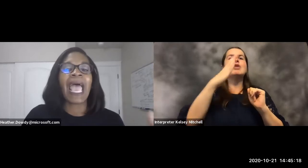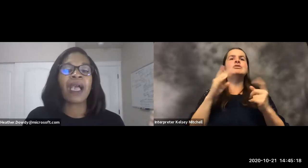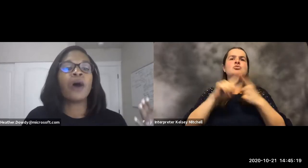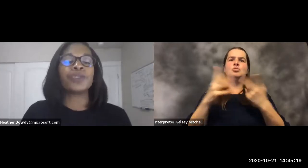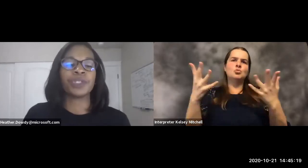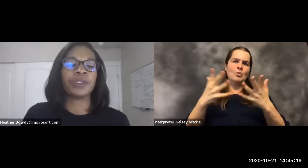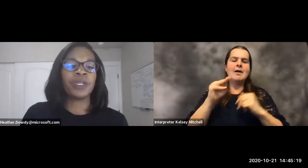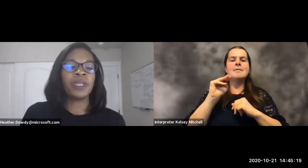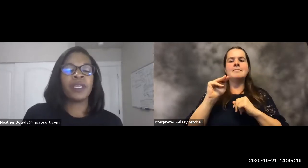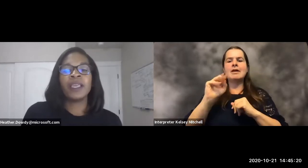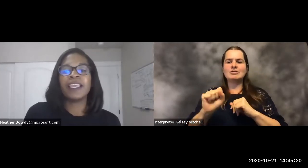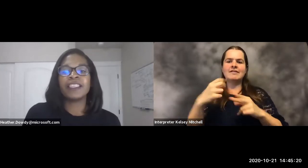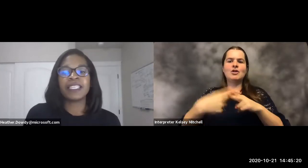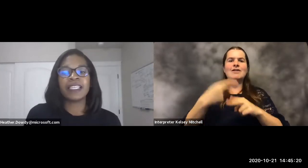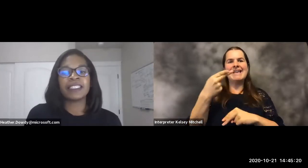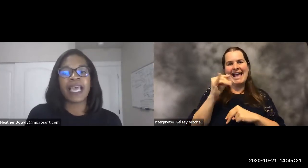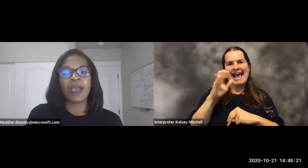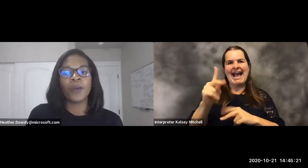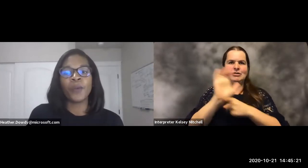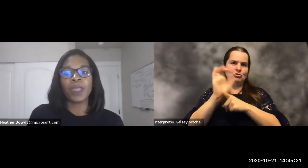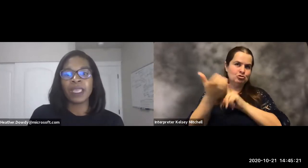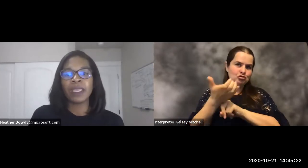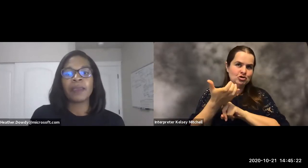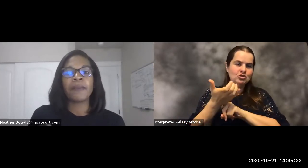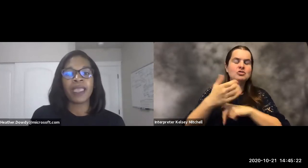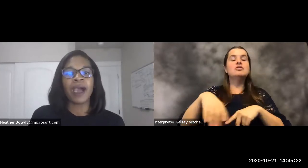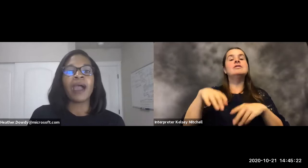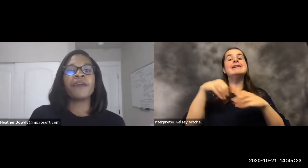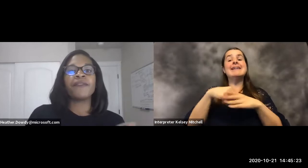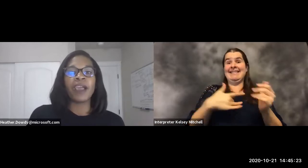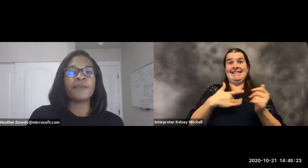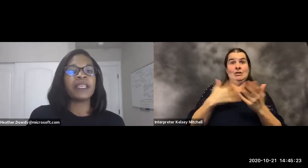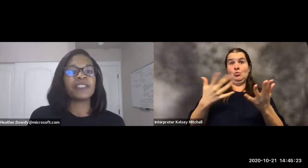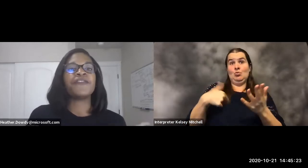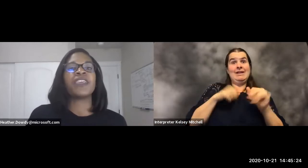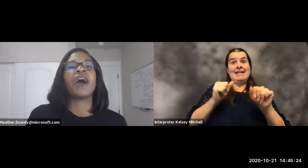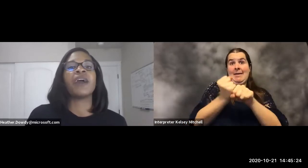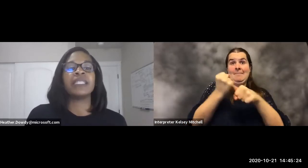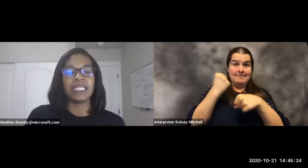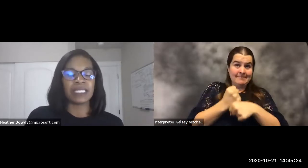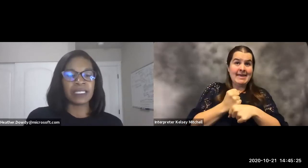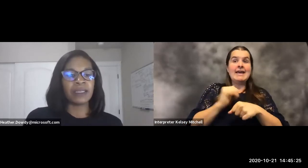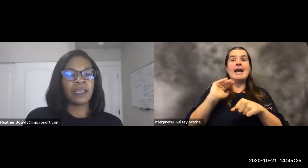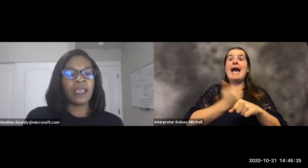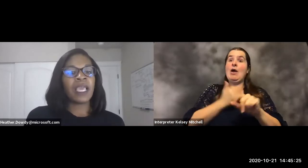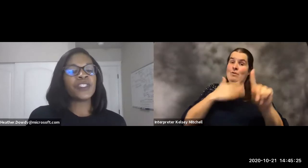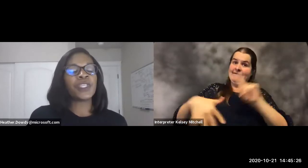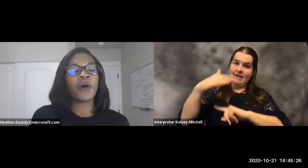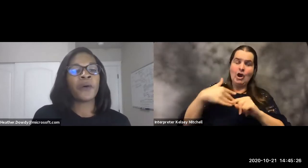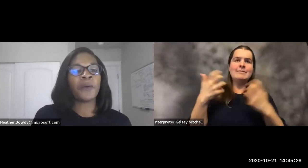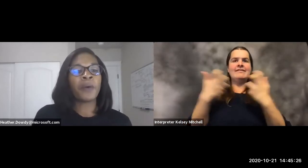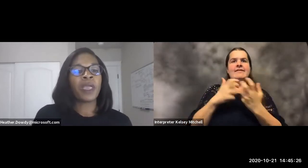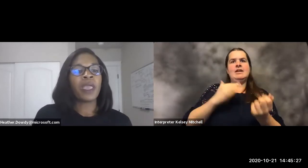calls a hack culture, in the sense that we can make our environments fit our needs.